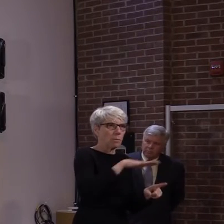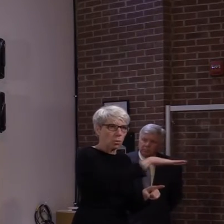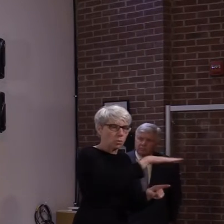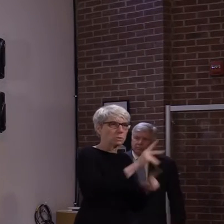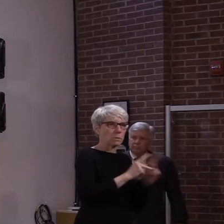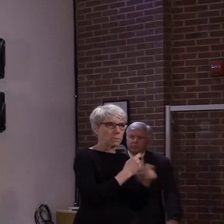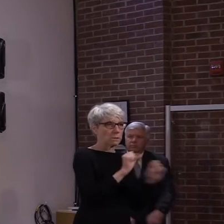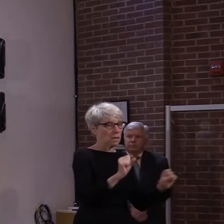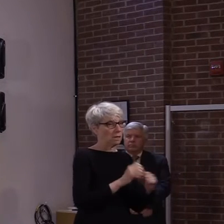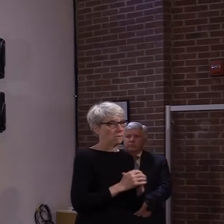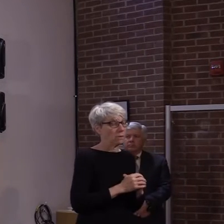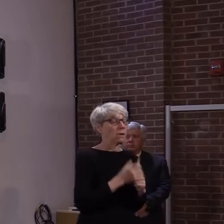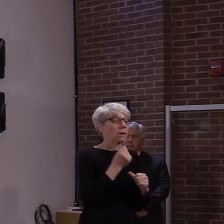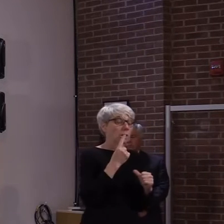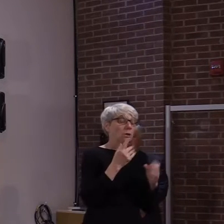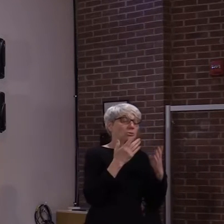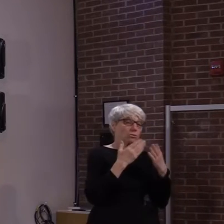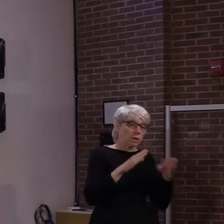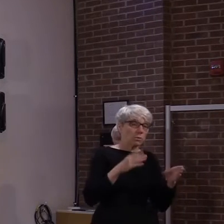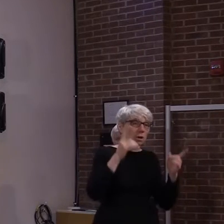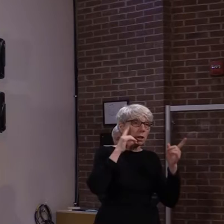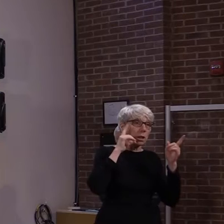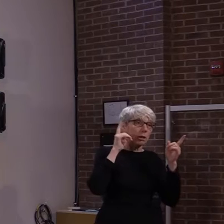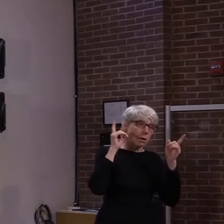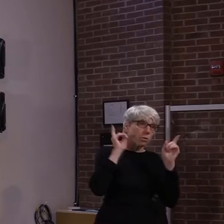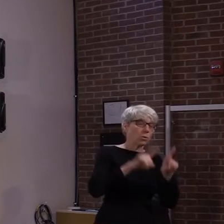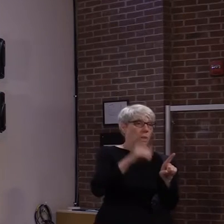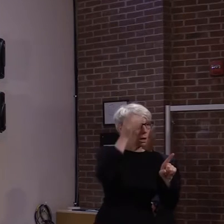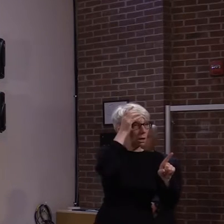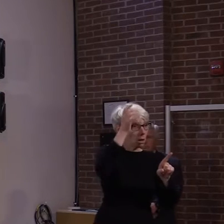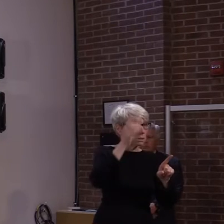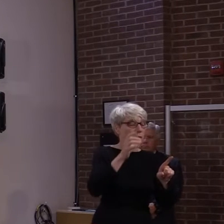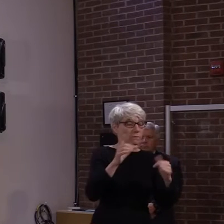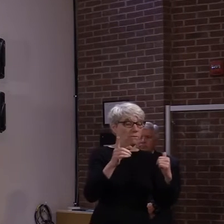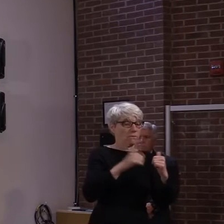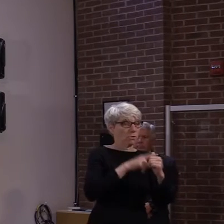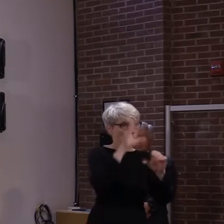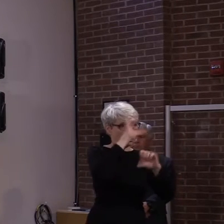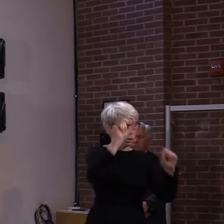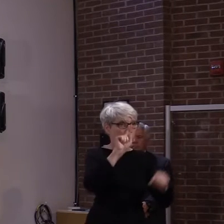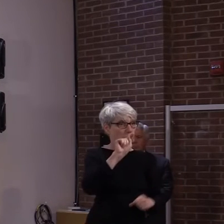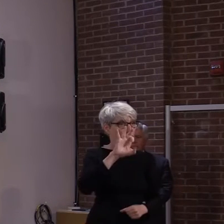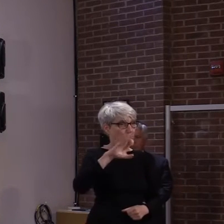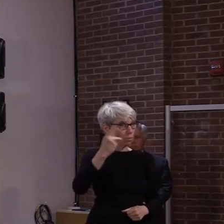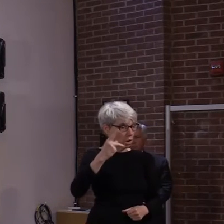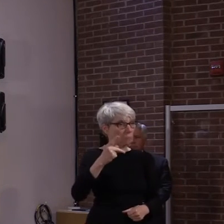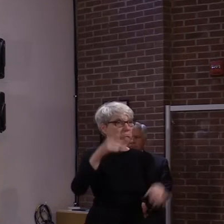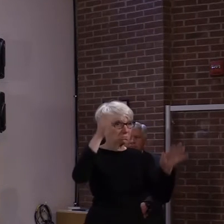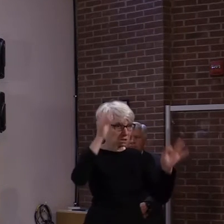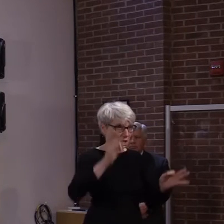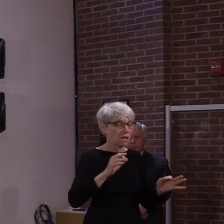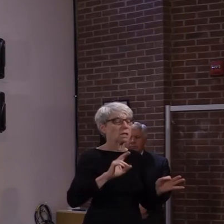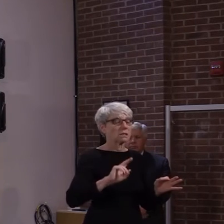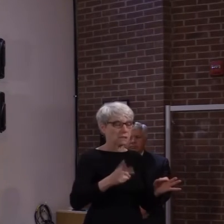started by President Trump and then followed through by President Biden to end this